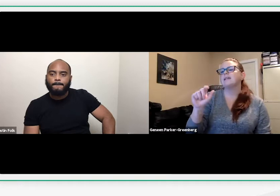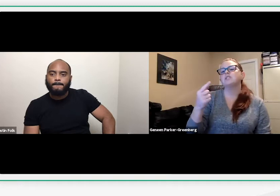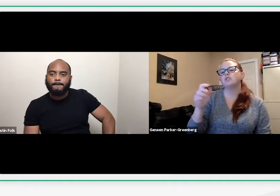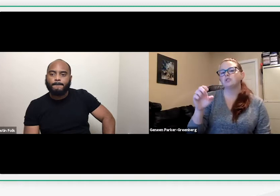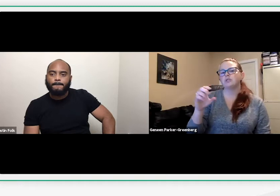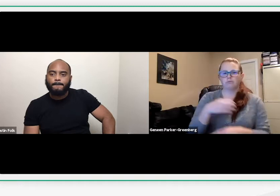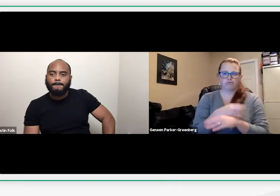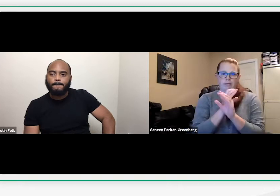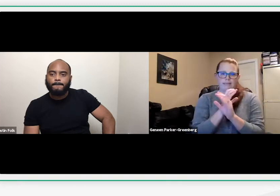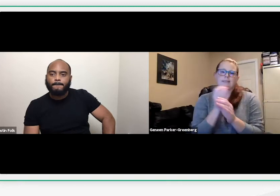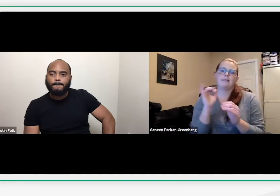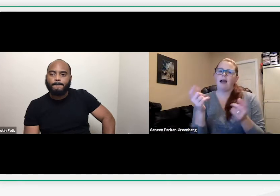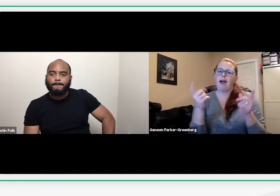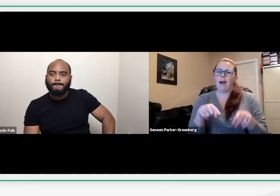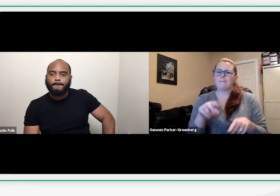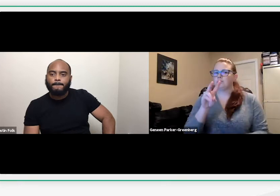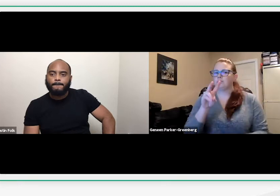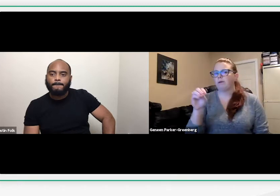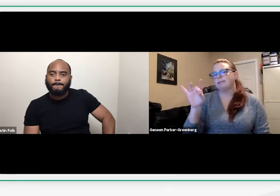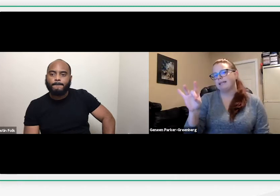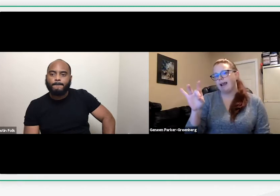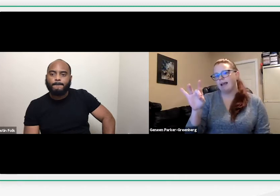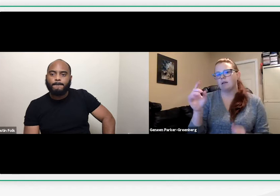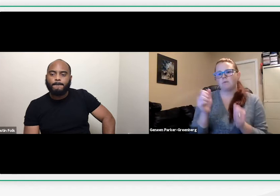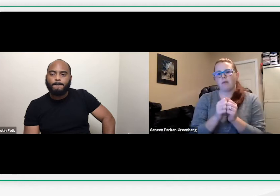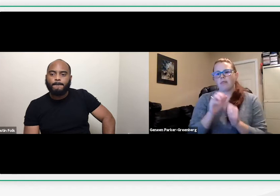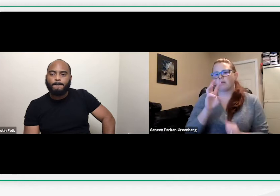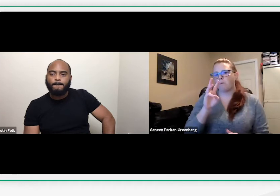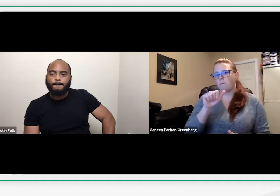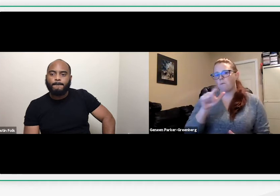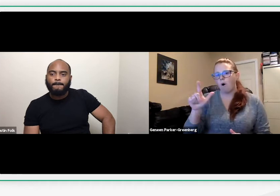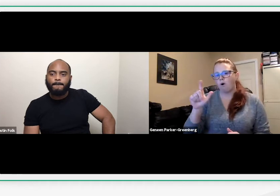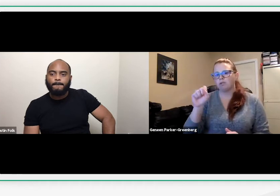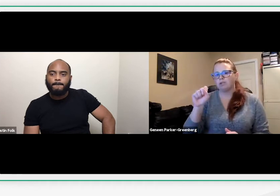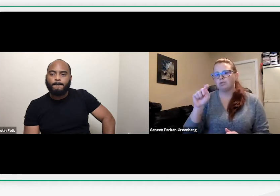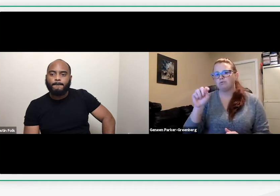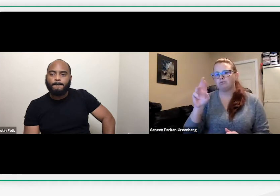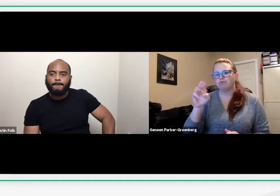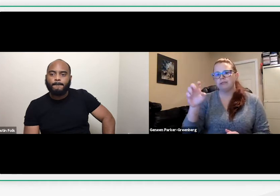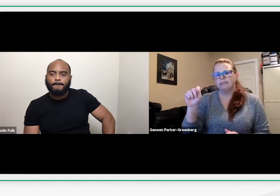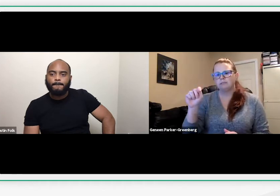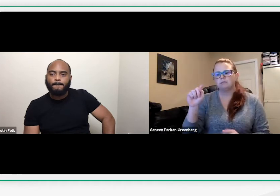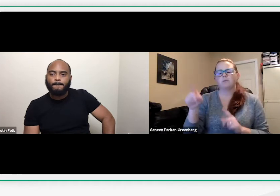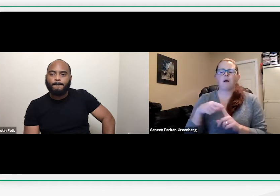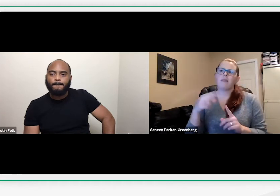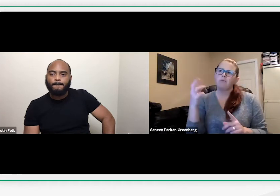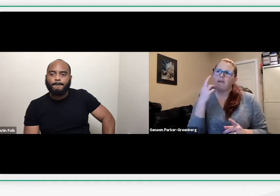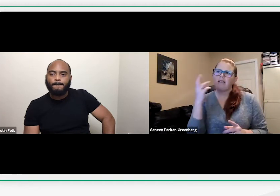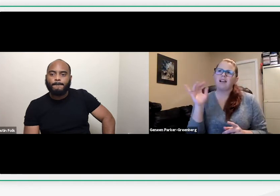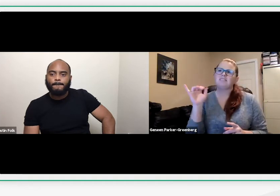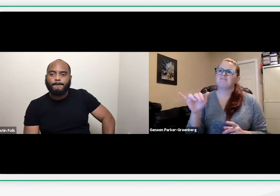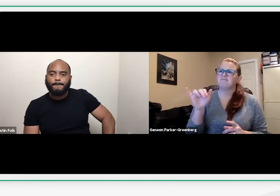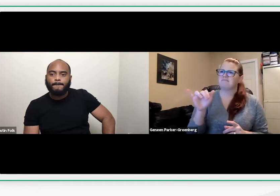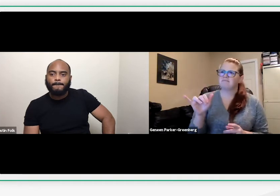related to the mortgage crisis that happened in 2008 with Wall